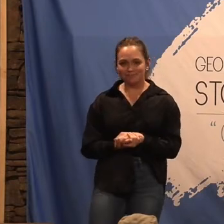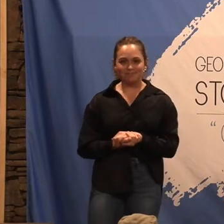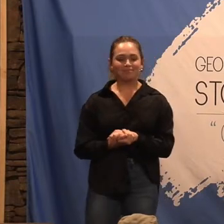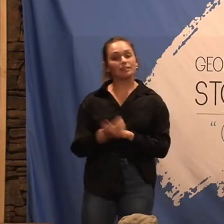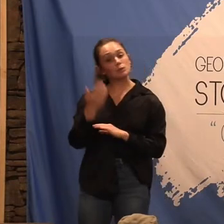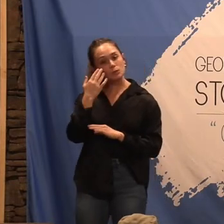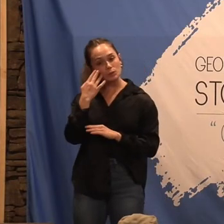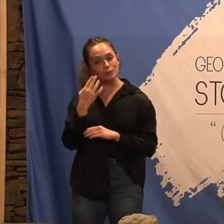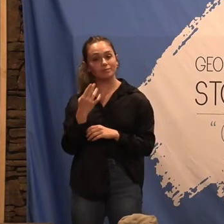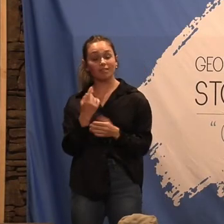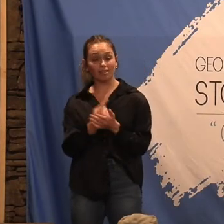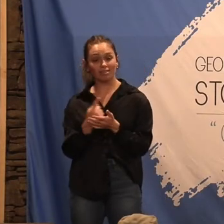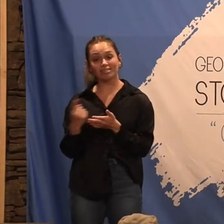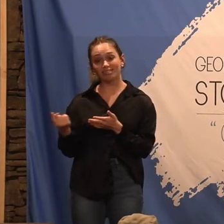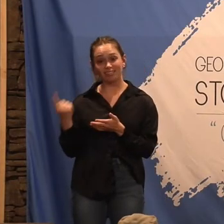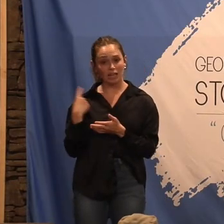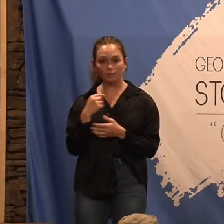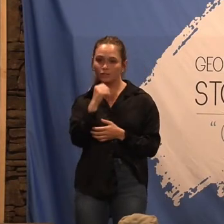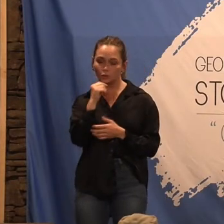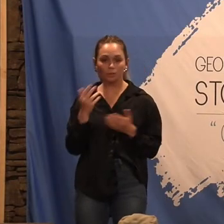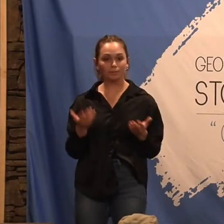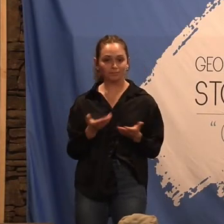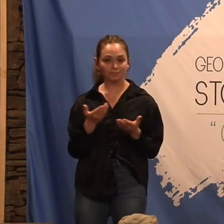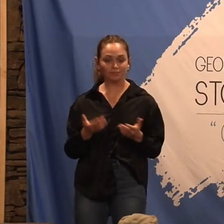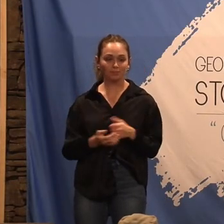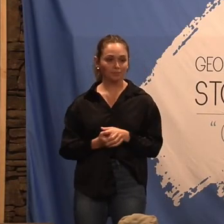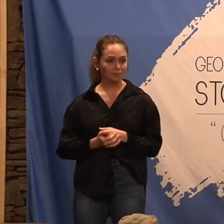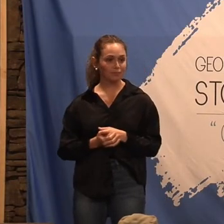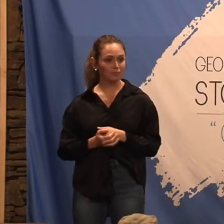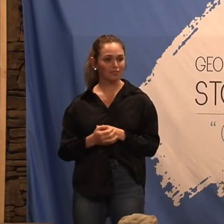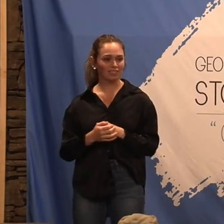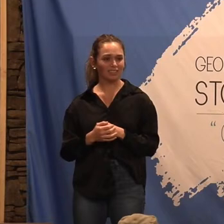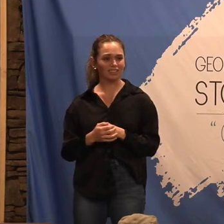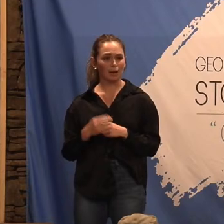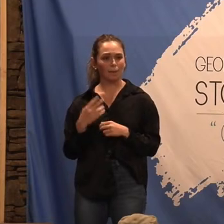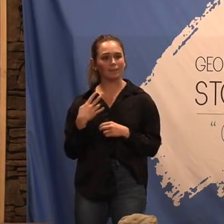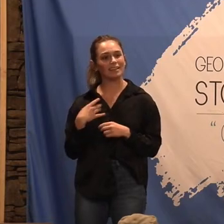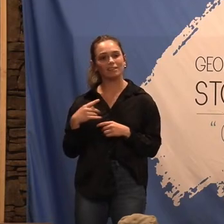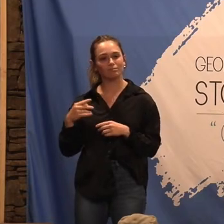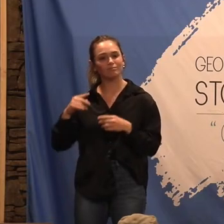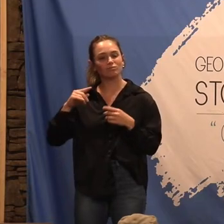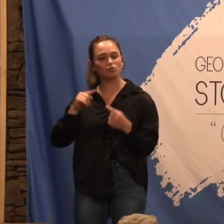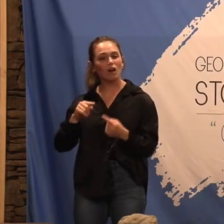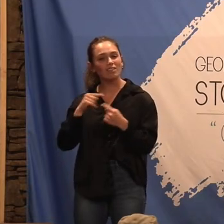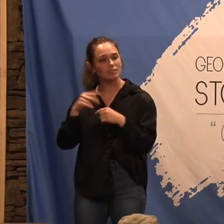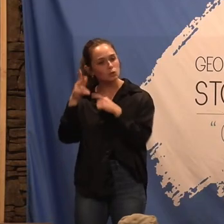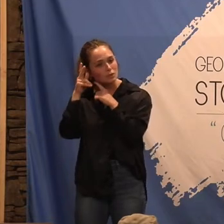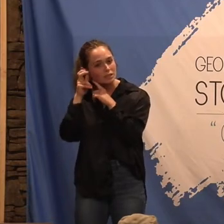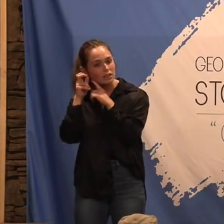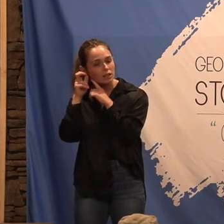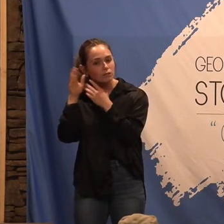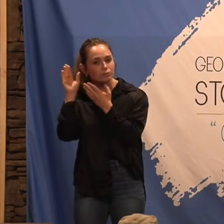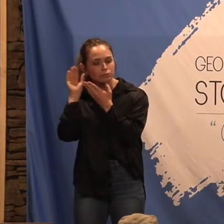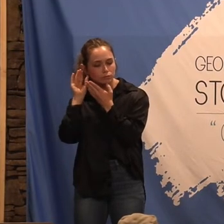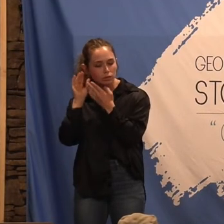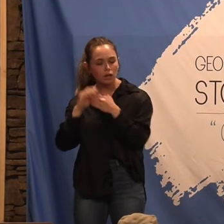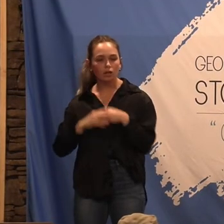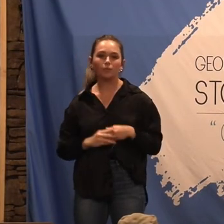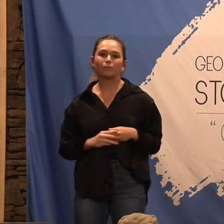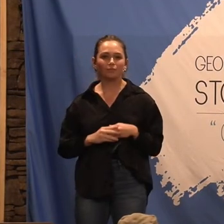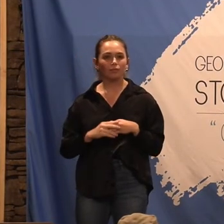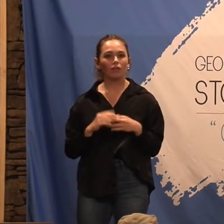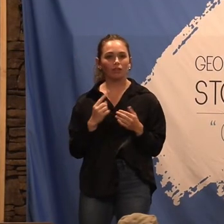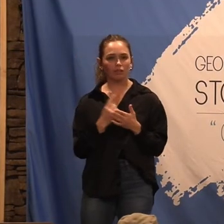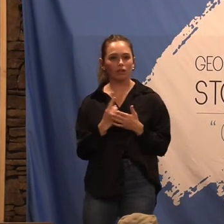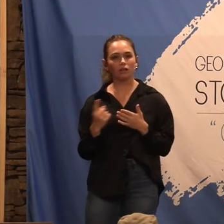know, but last week you wasn't here. He said, I'm getting kind of hard of hearing. He said, you know,